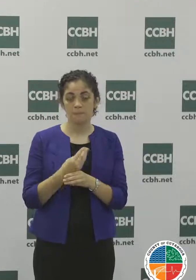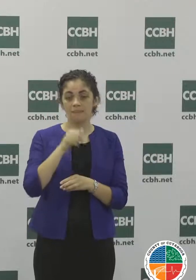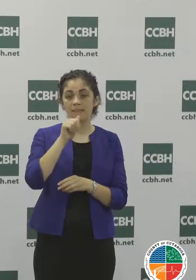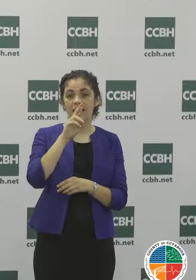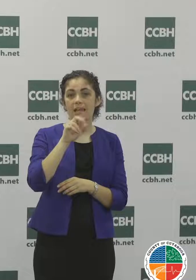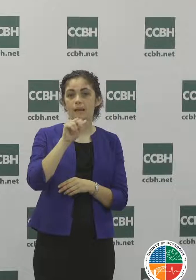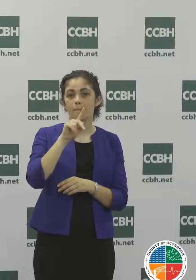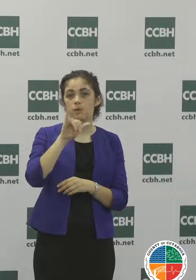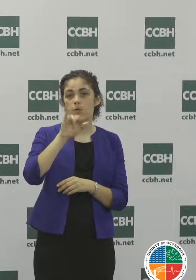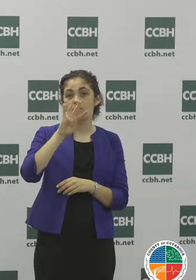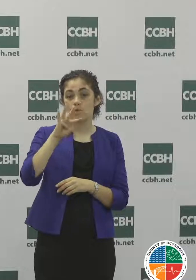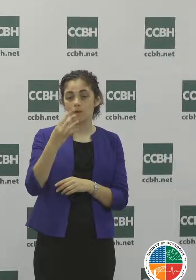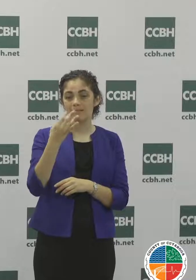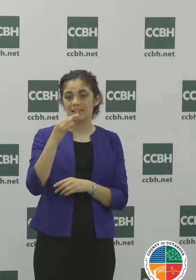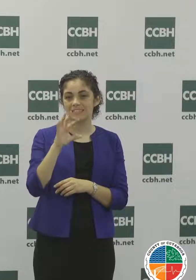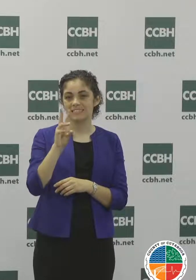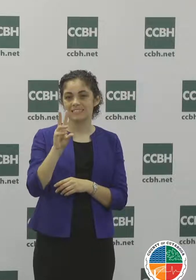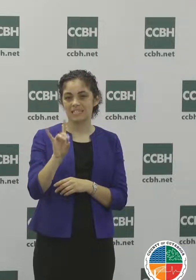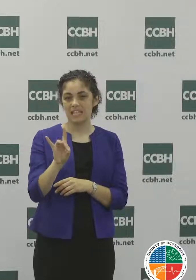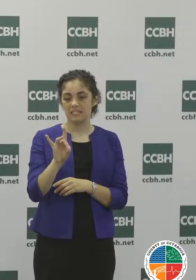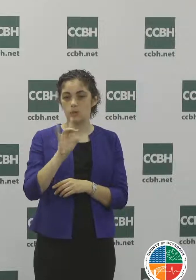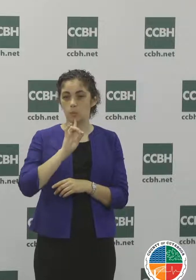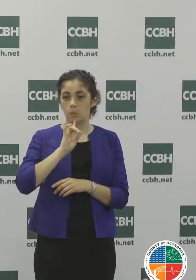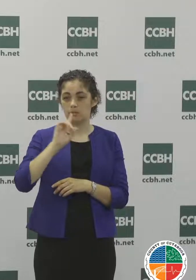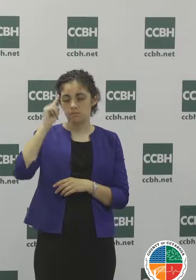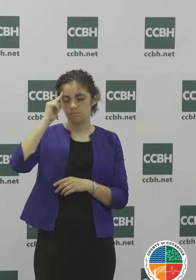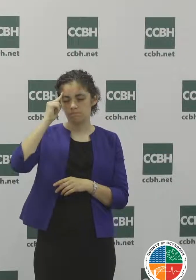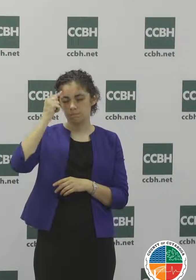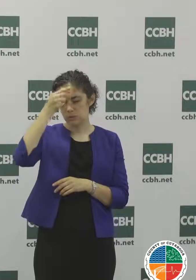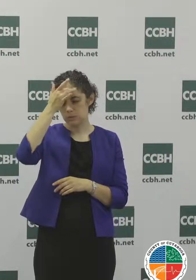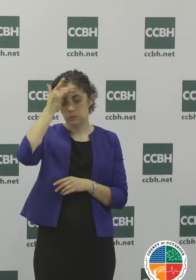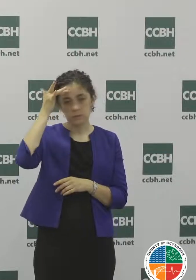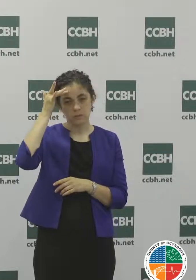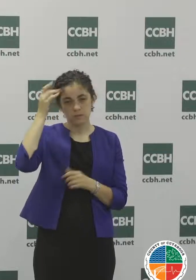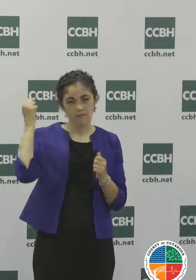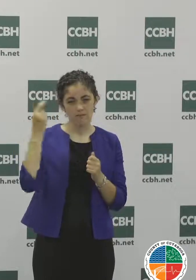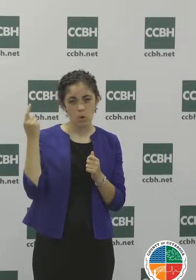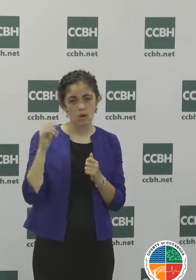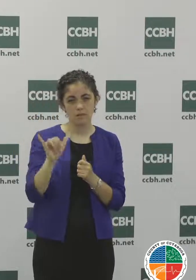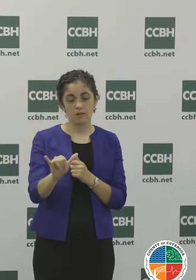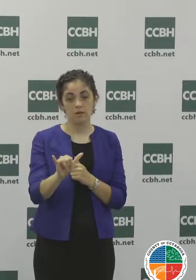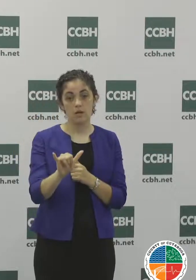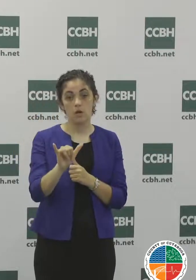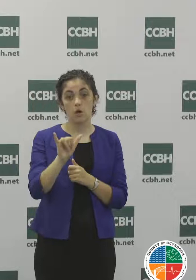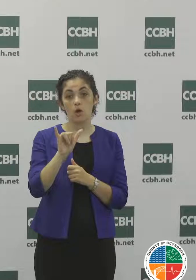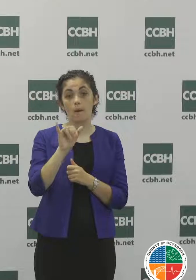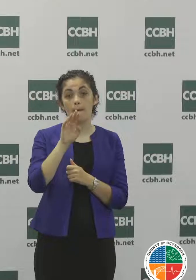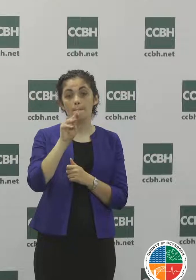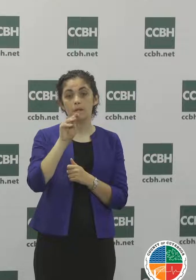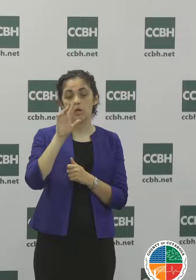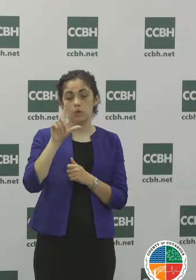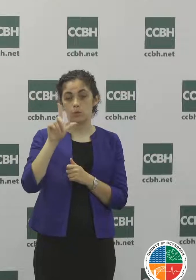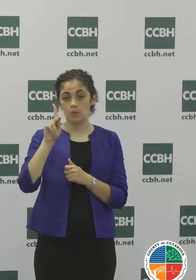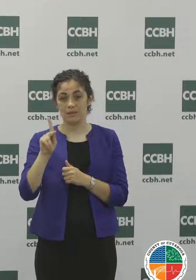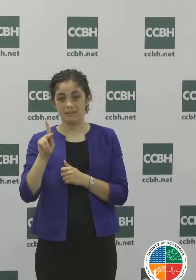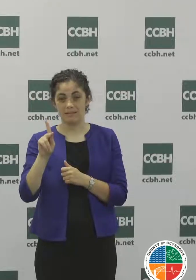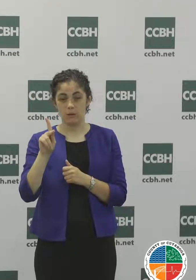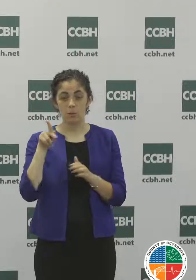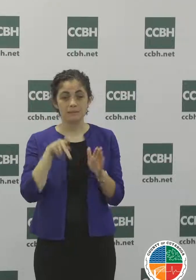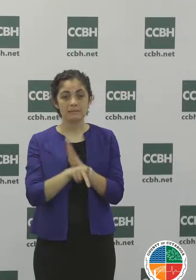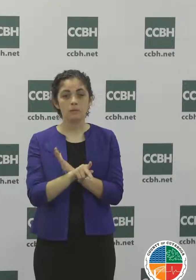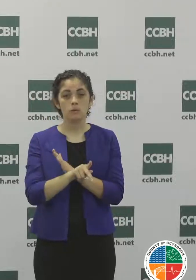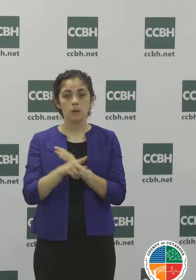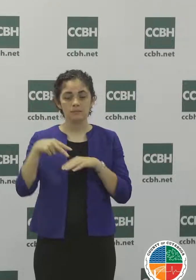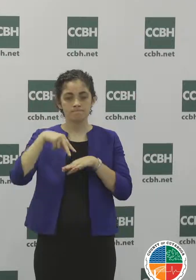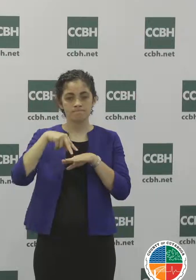4th, 1968 is burned into the annals of American history when Reverend Martin Luther King was murdered on the balcony of his